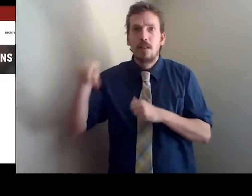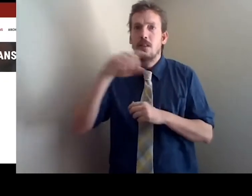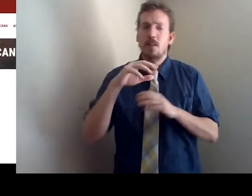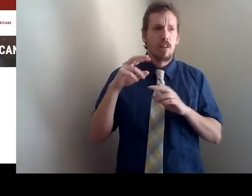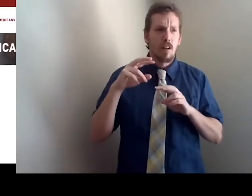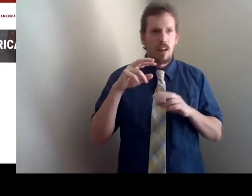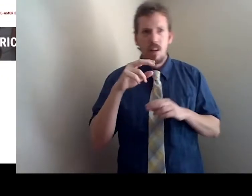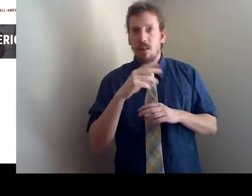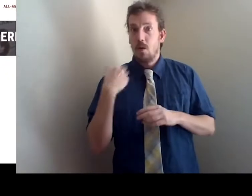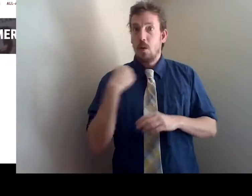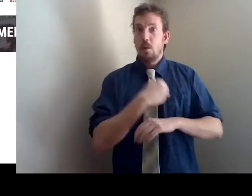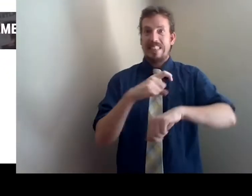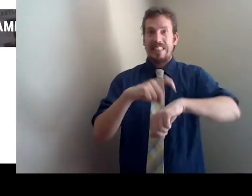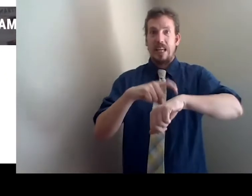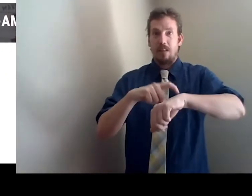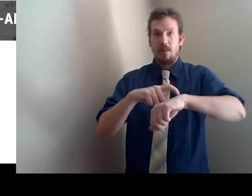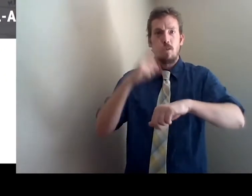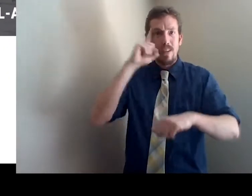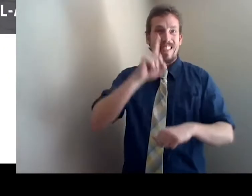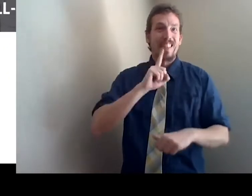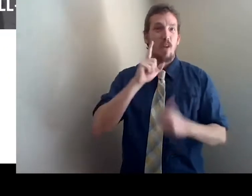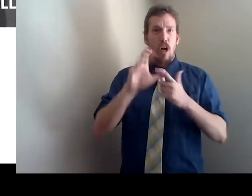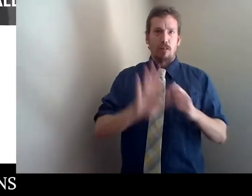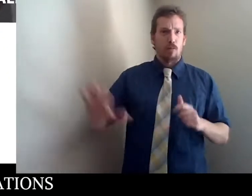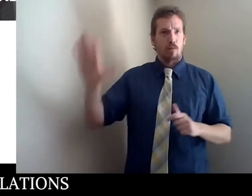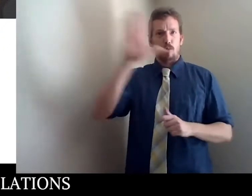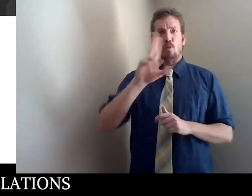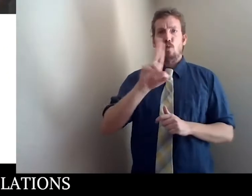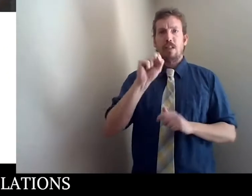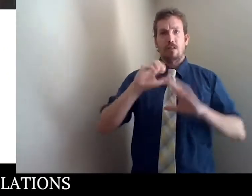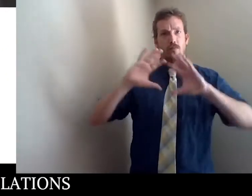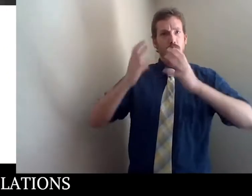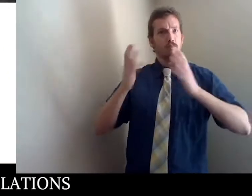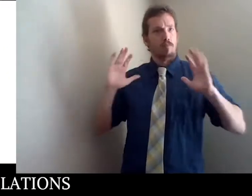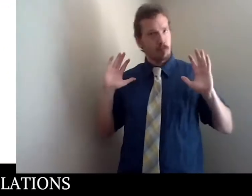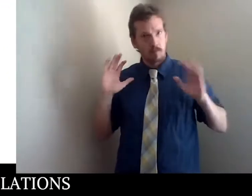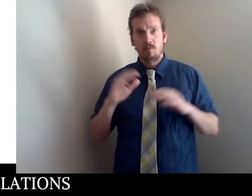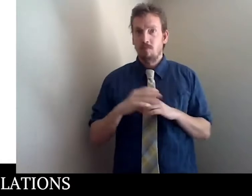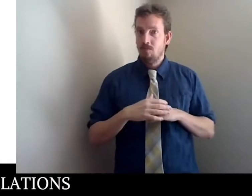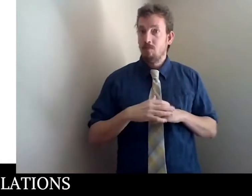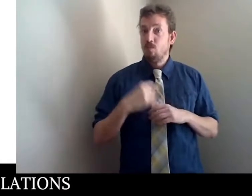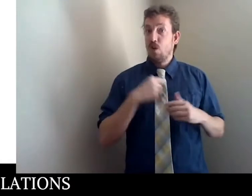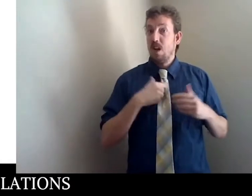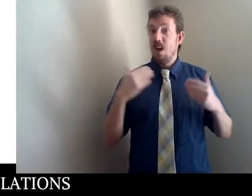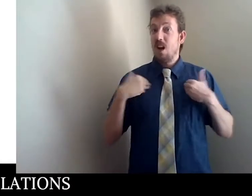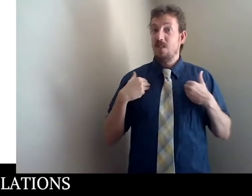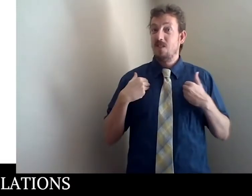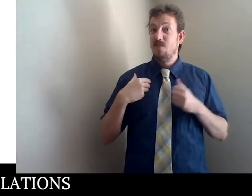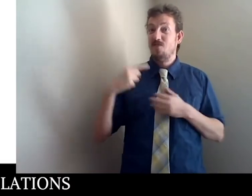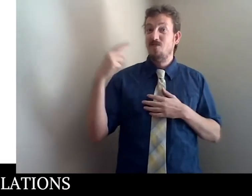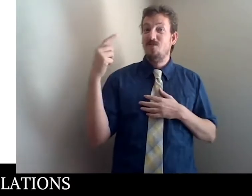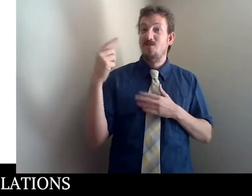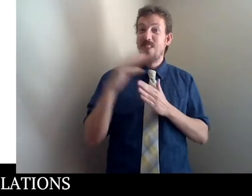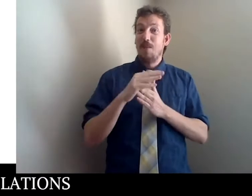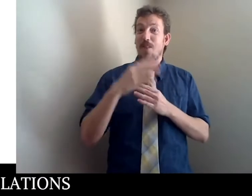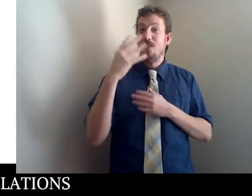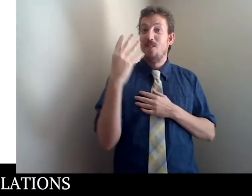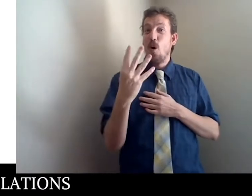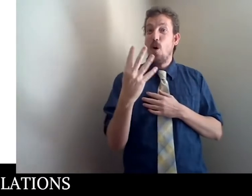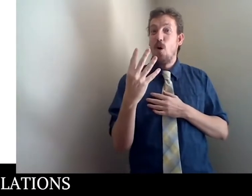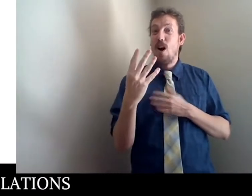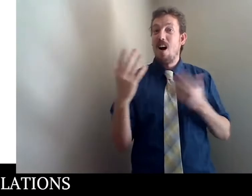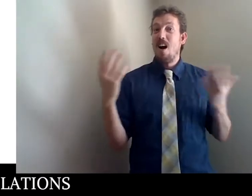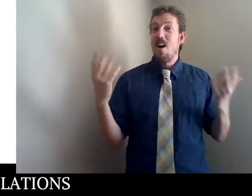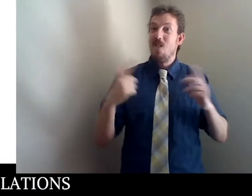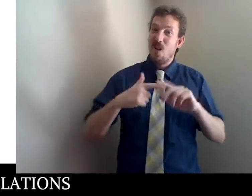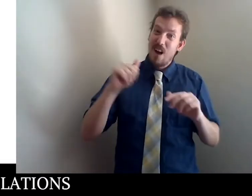Athletic Association, NDIAA, for our times amongst national deaf runners. We had the top